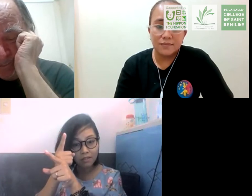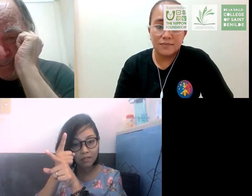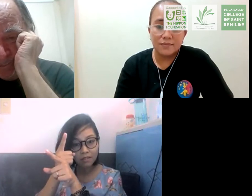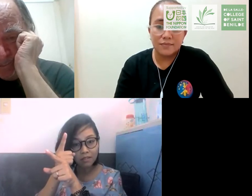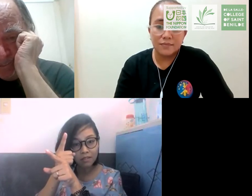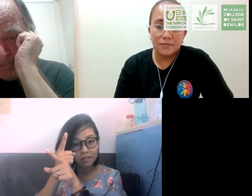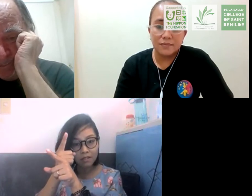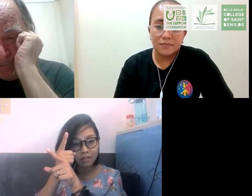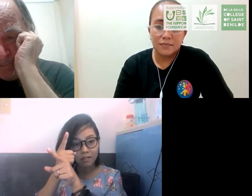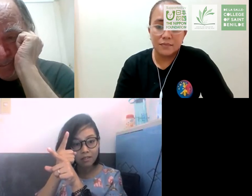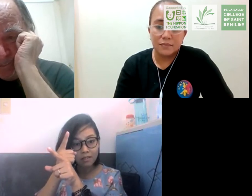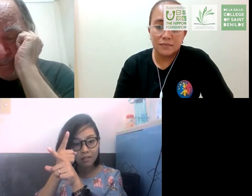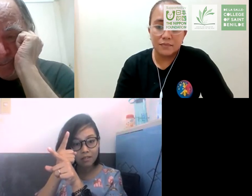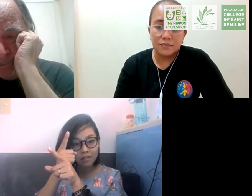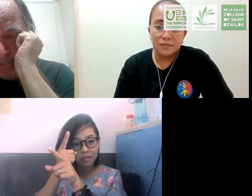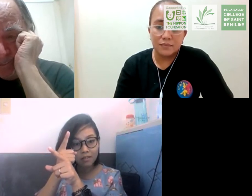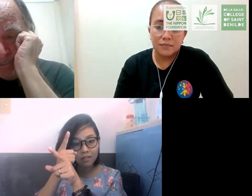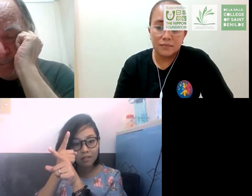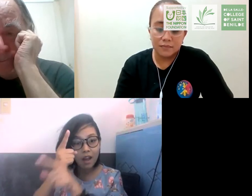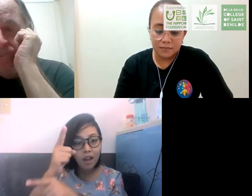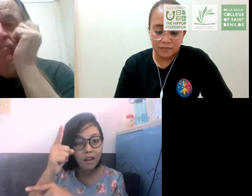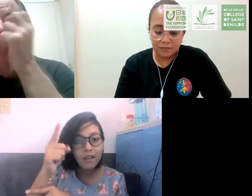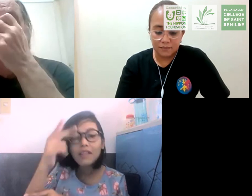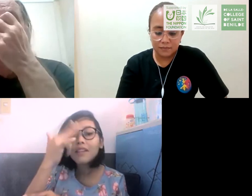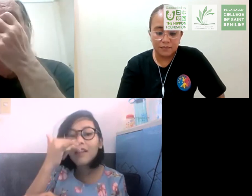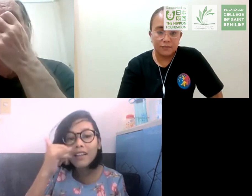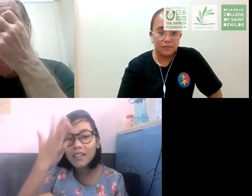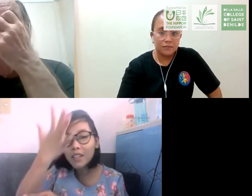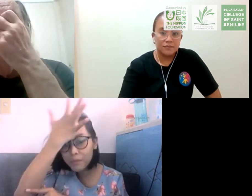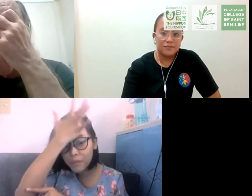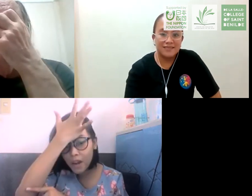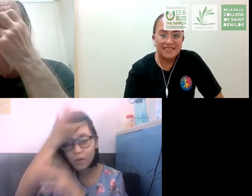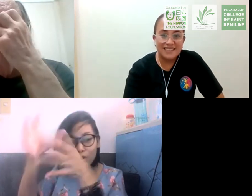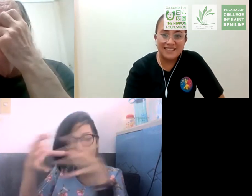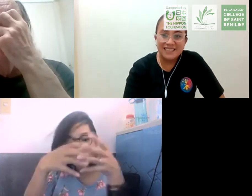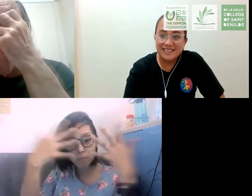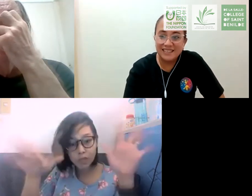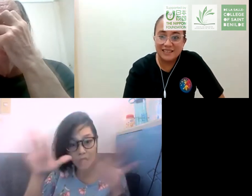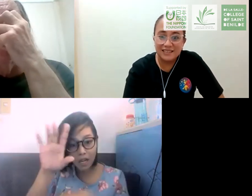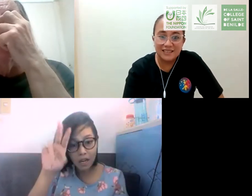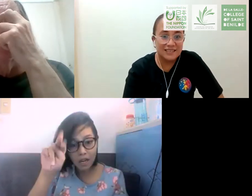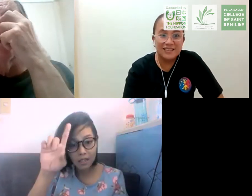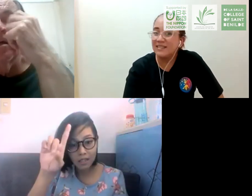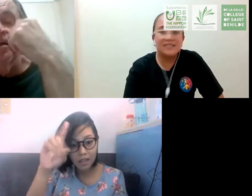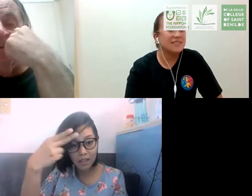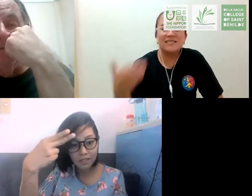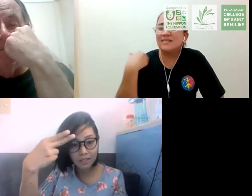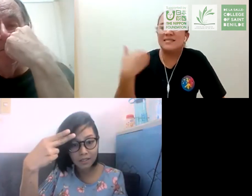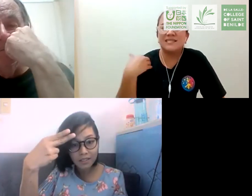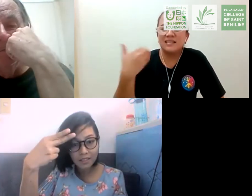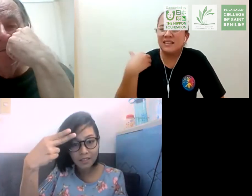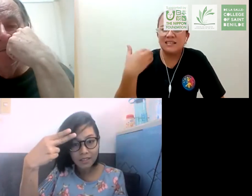So Nat's group has done the non-dominant hand, right? Not